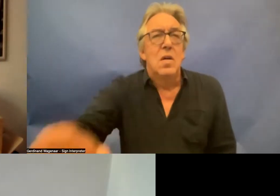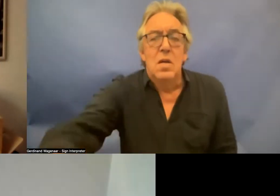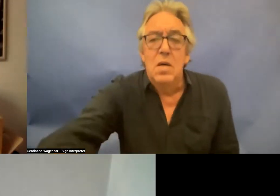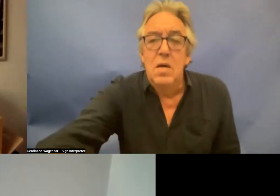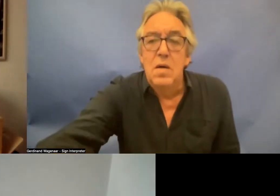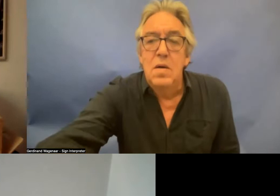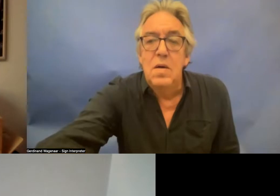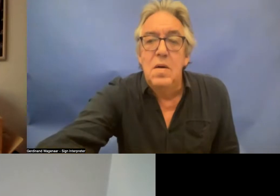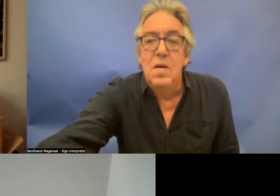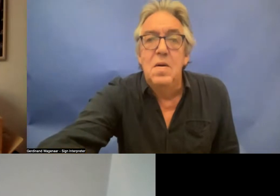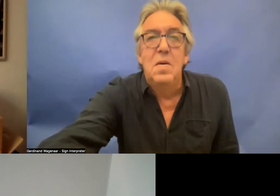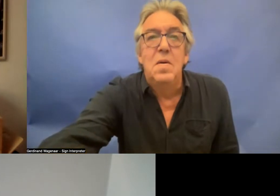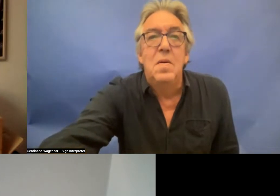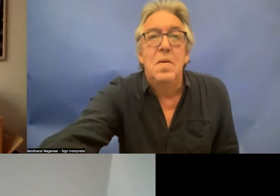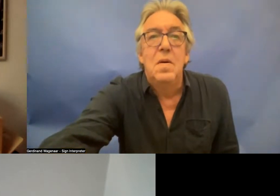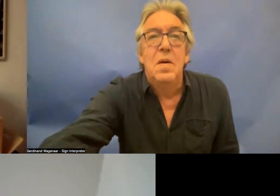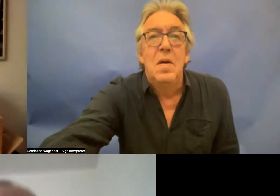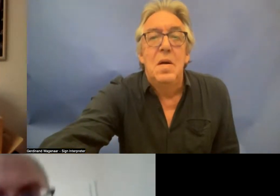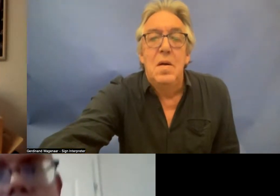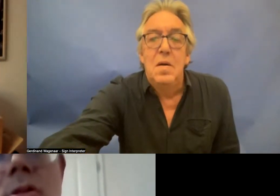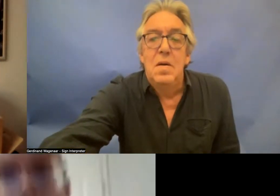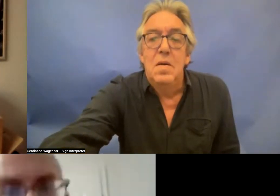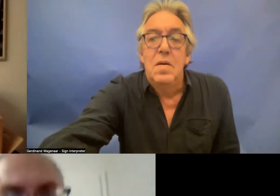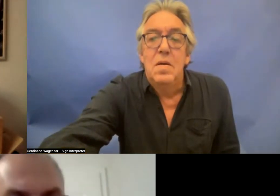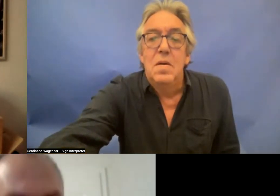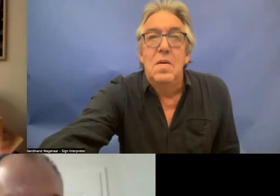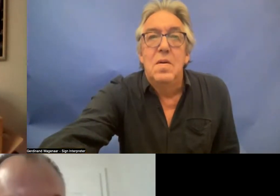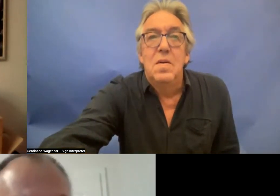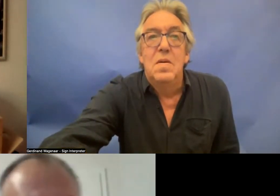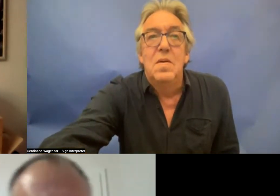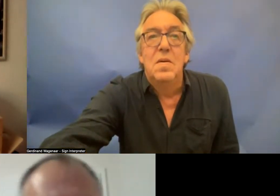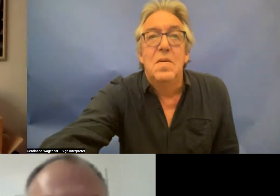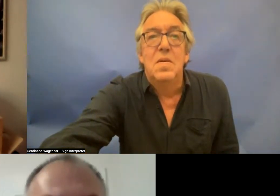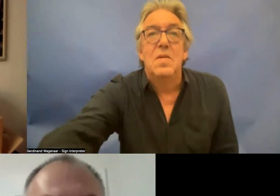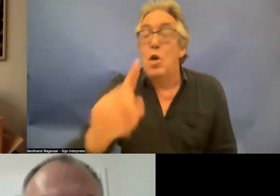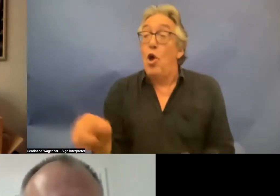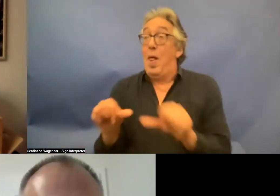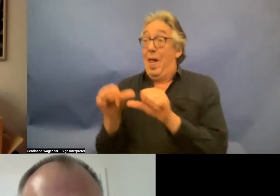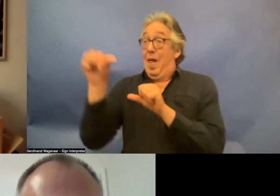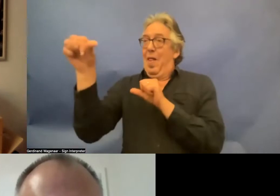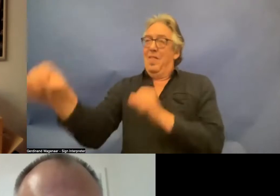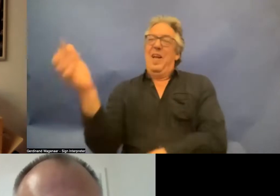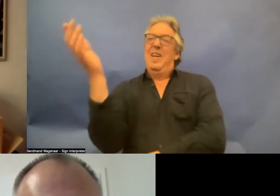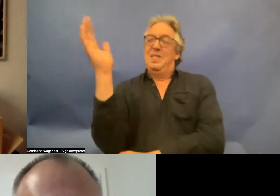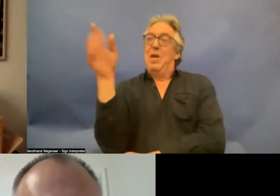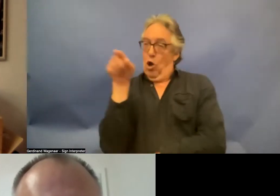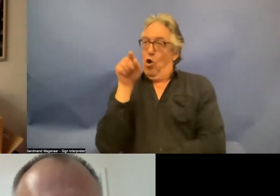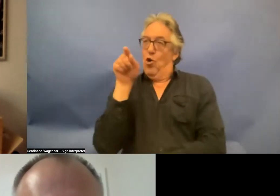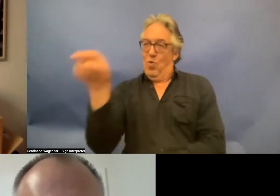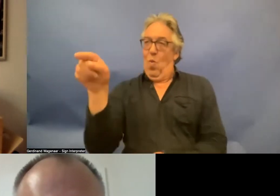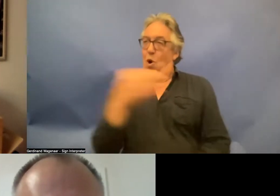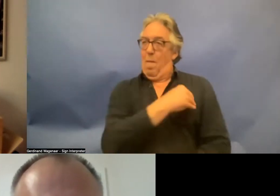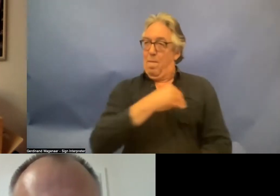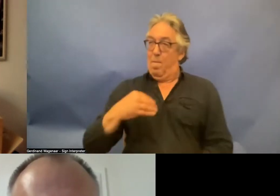Disability rights campaigner from Poland. Lucas, please. You have to speak about the arrival of disabled refugees in